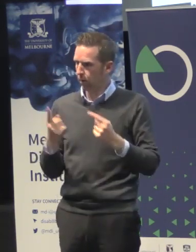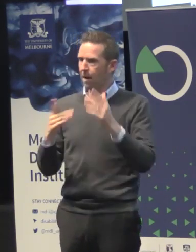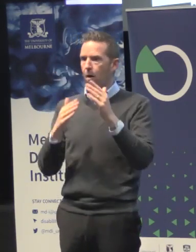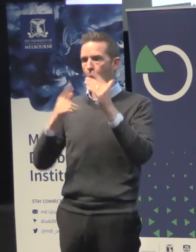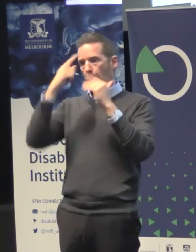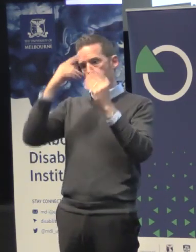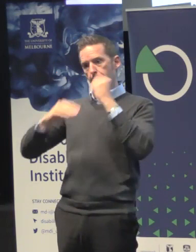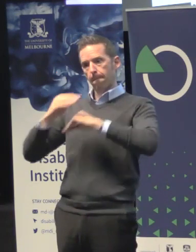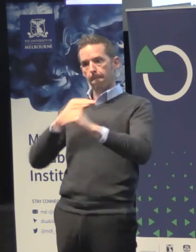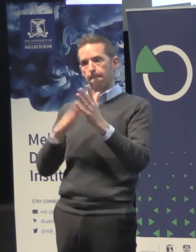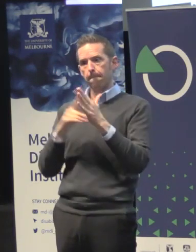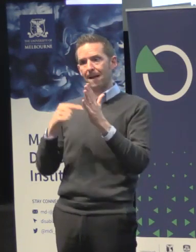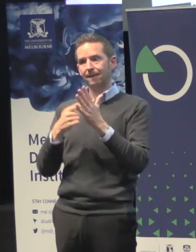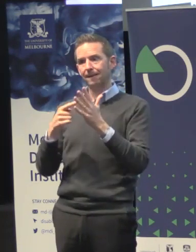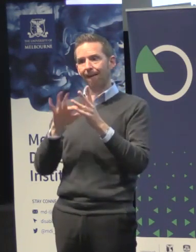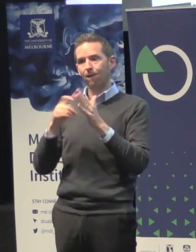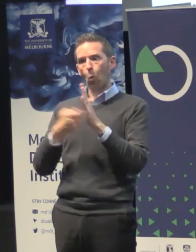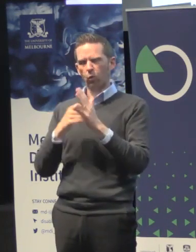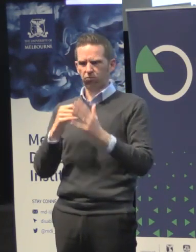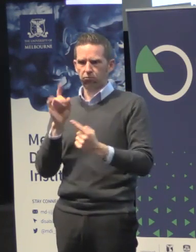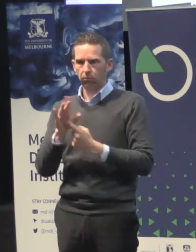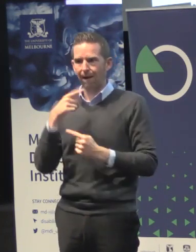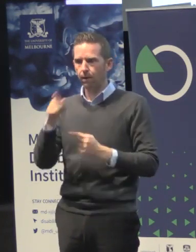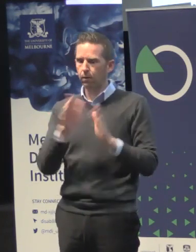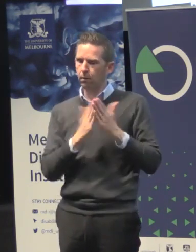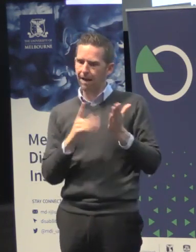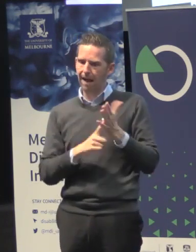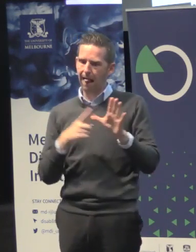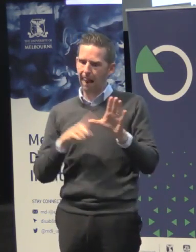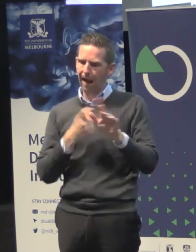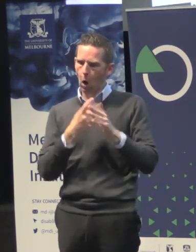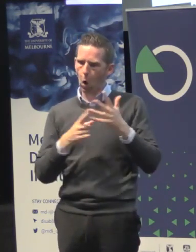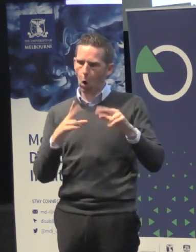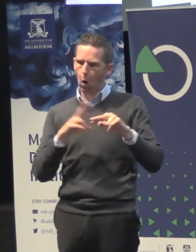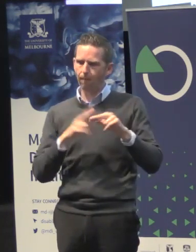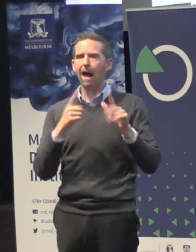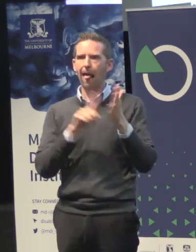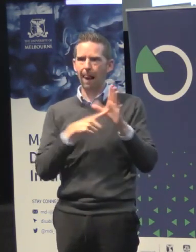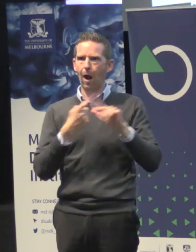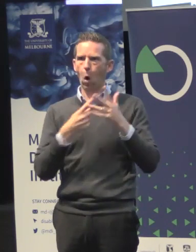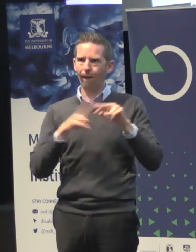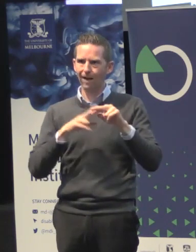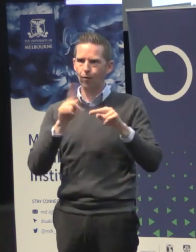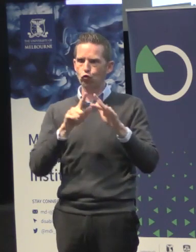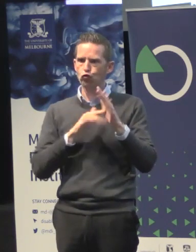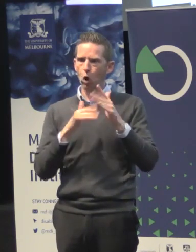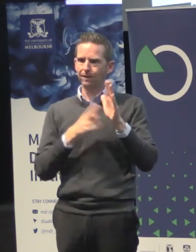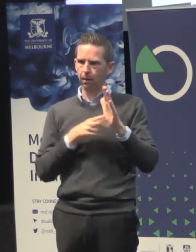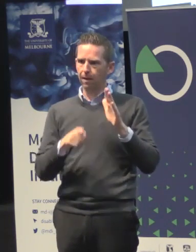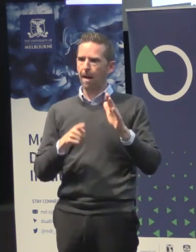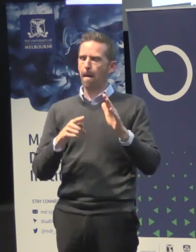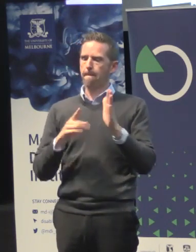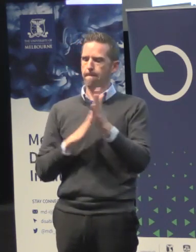really important. There's a really important book by Lakoff and Johnson called Metaphors to Live By, which is all